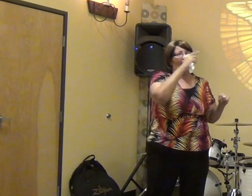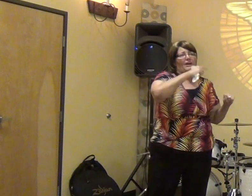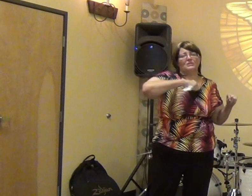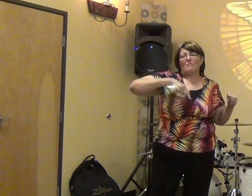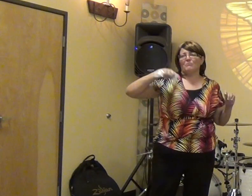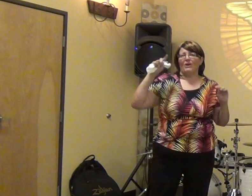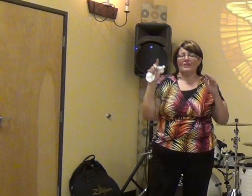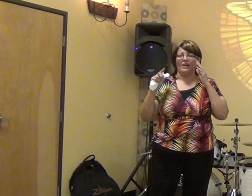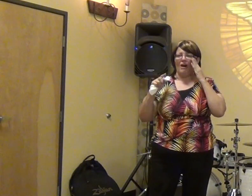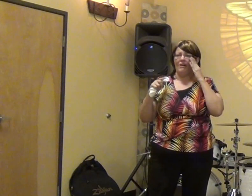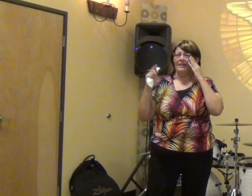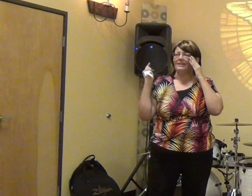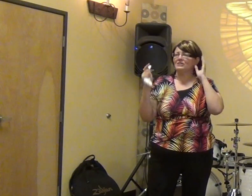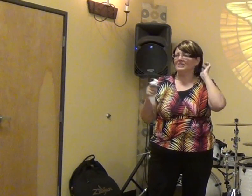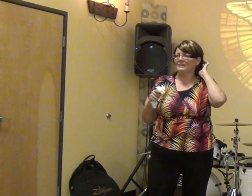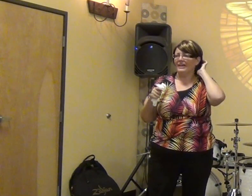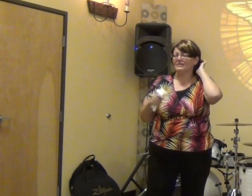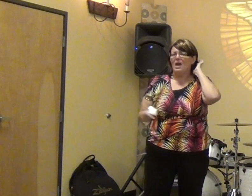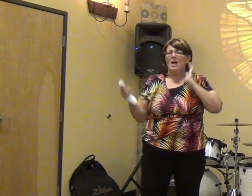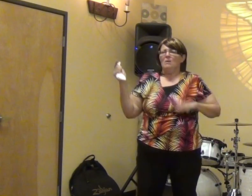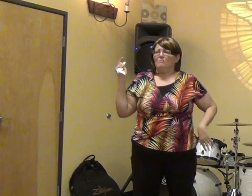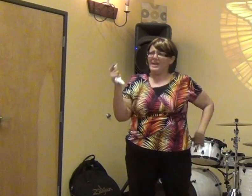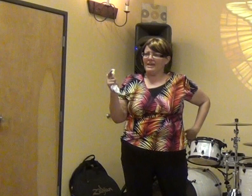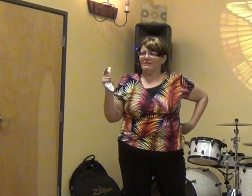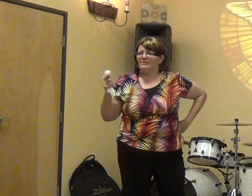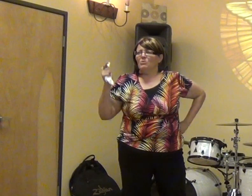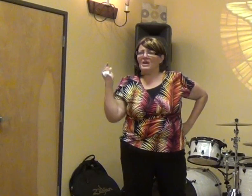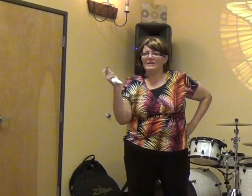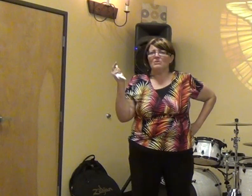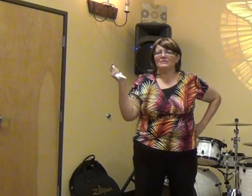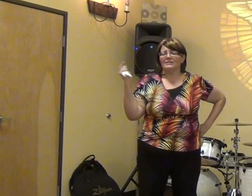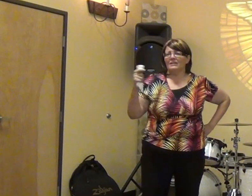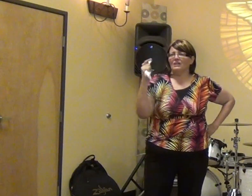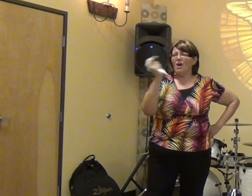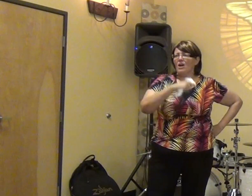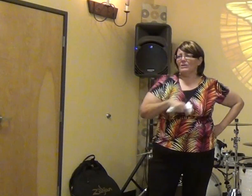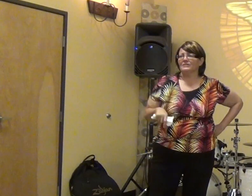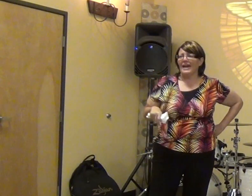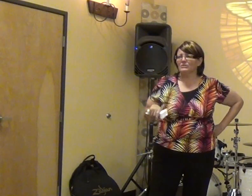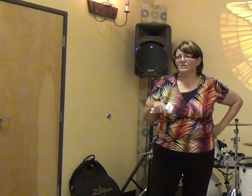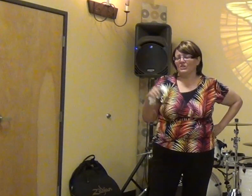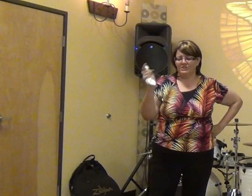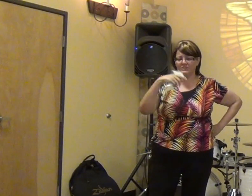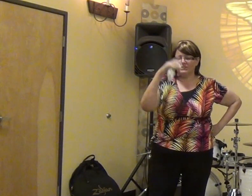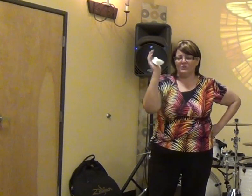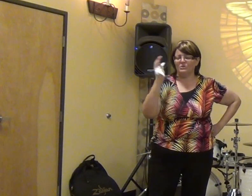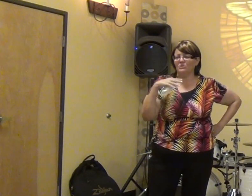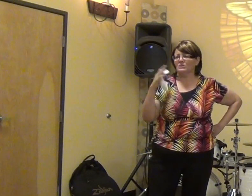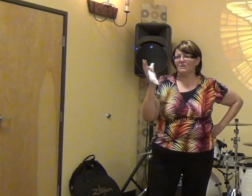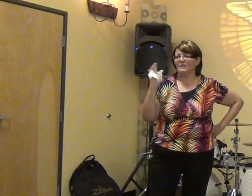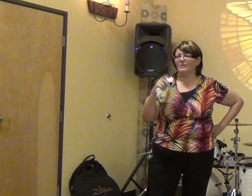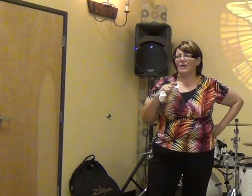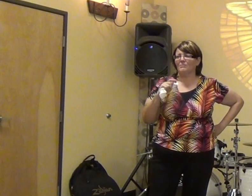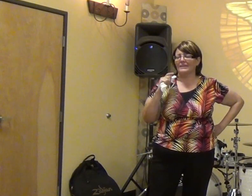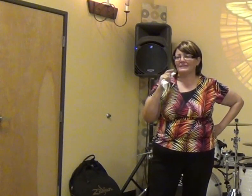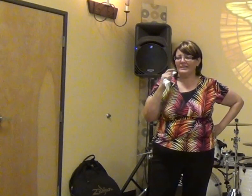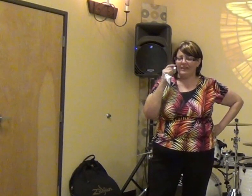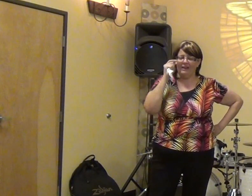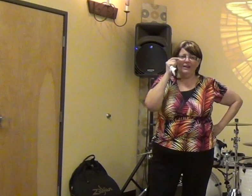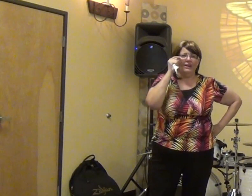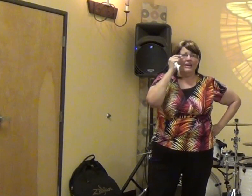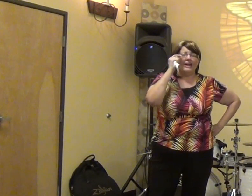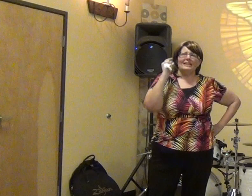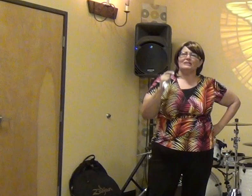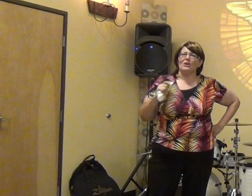turned around to my brother-in-law, and she said, Pete, Wendi wants to get a car with her tax return. She's just going to use some to get around